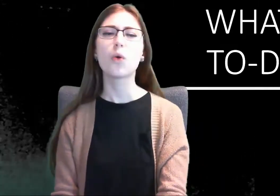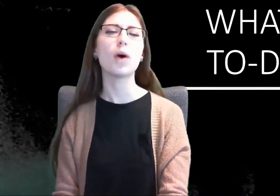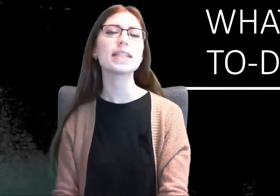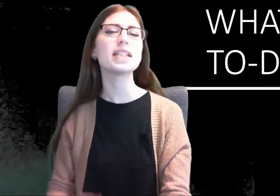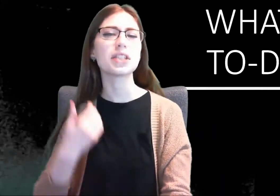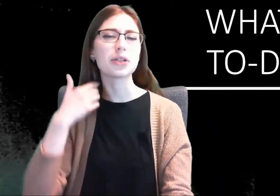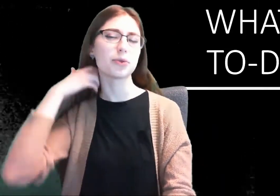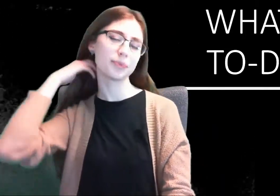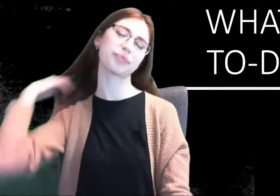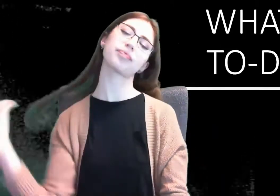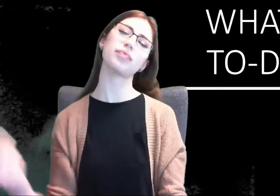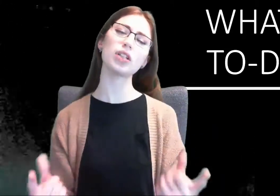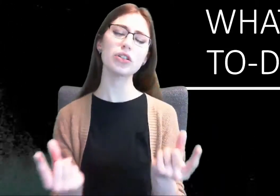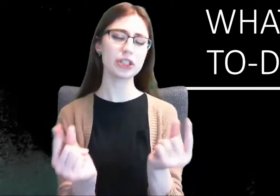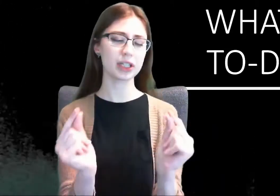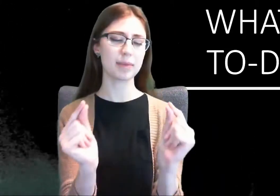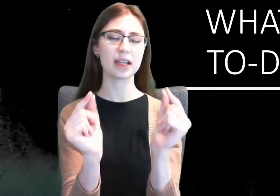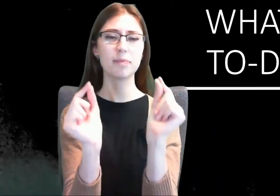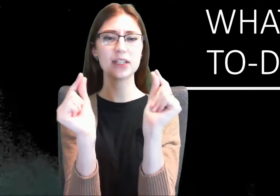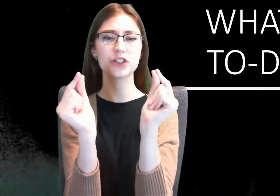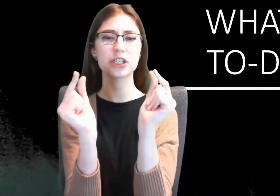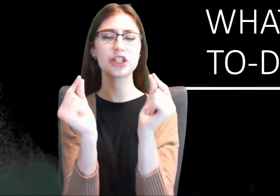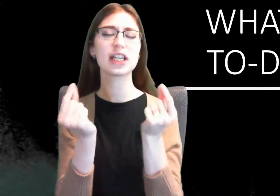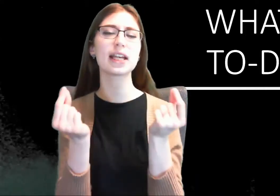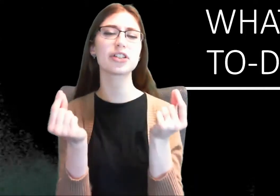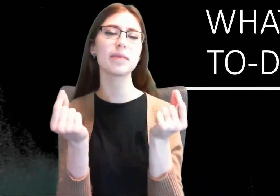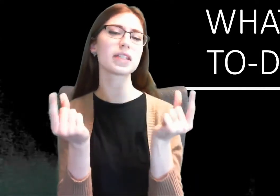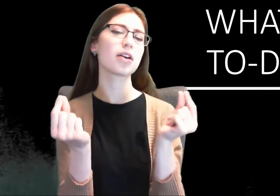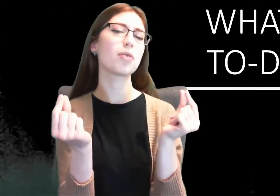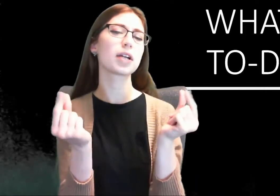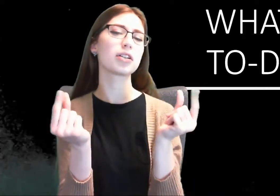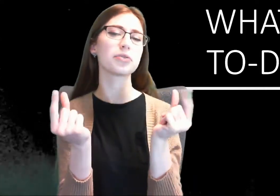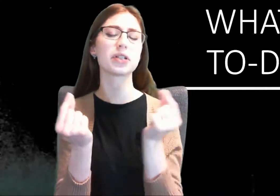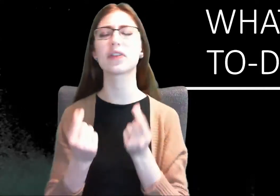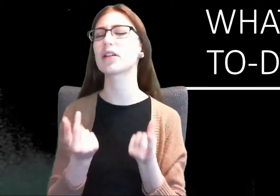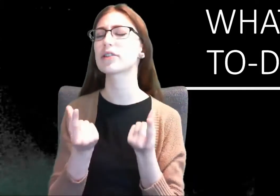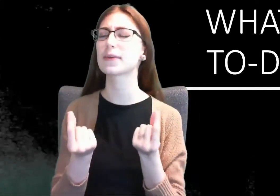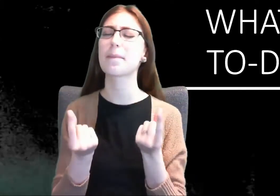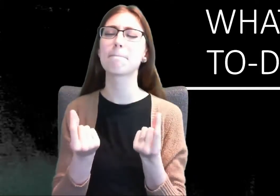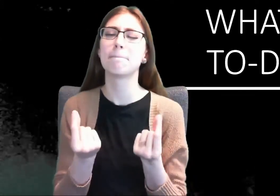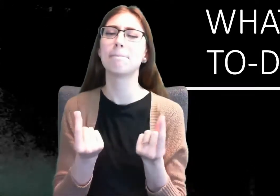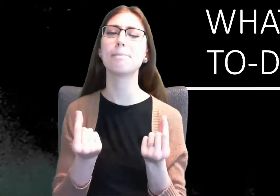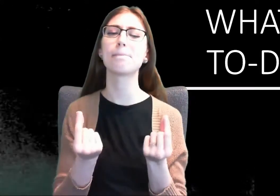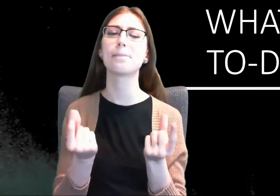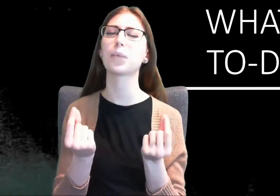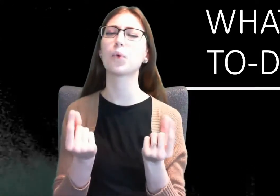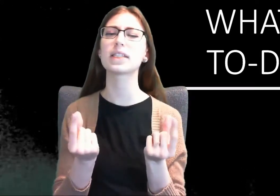What to do? So you're going to make pinched G hand shapes and open and close your fingers. What to